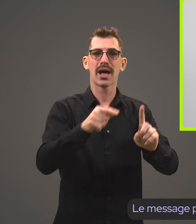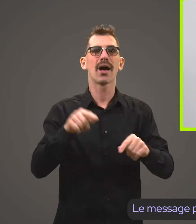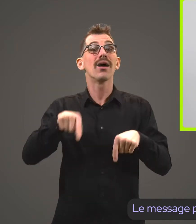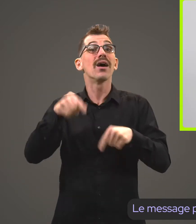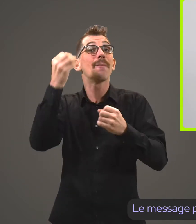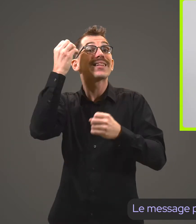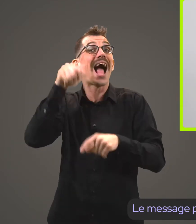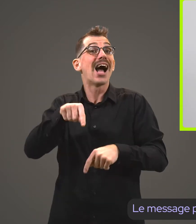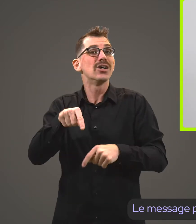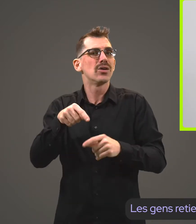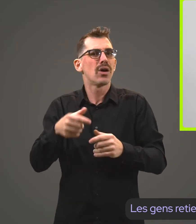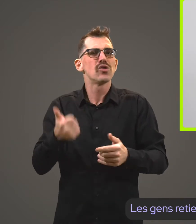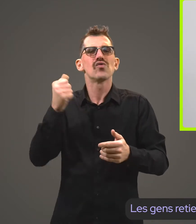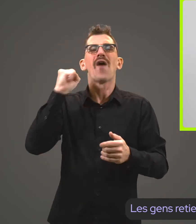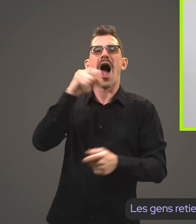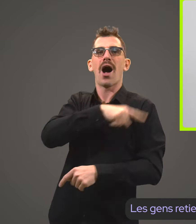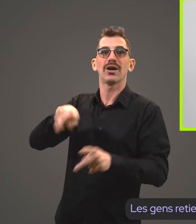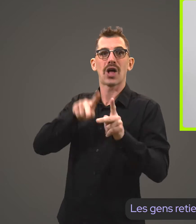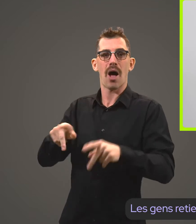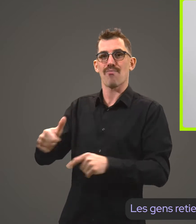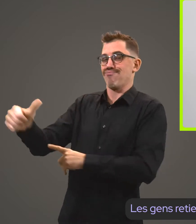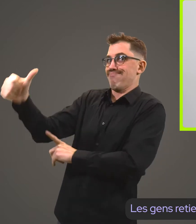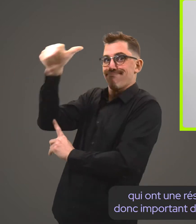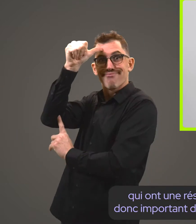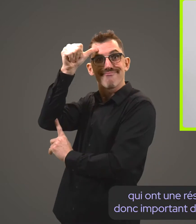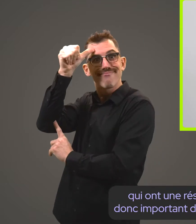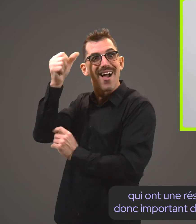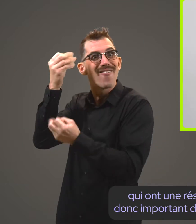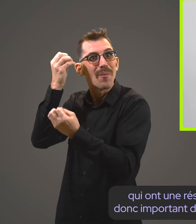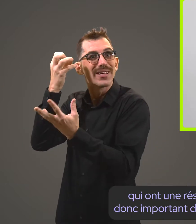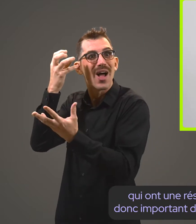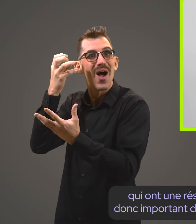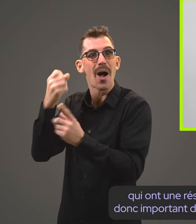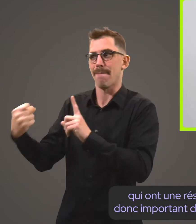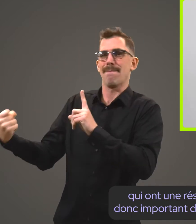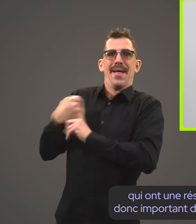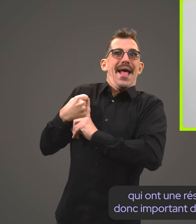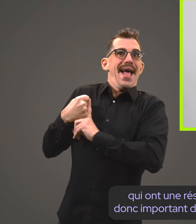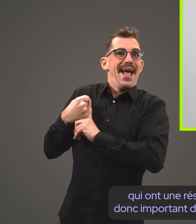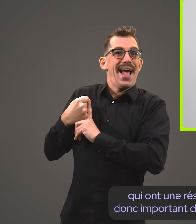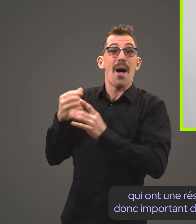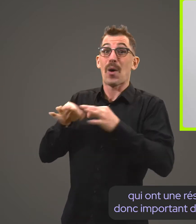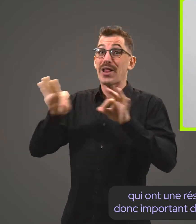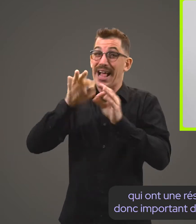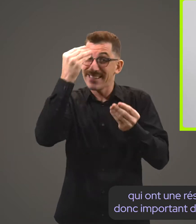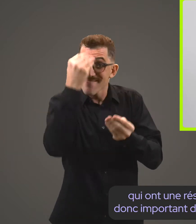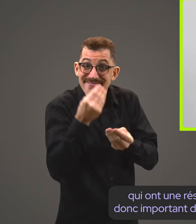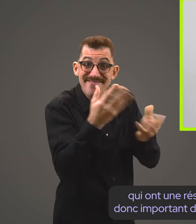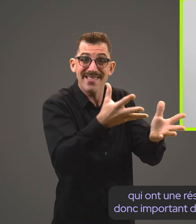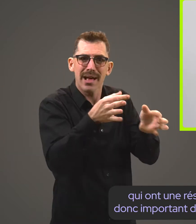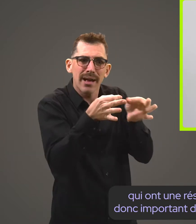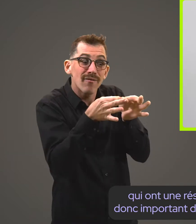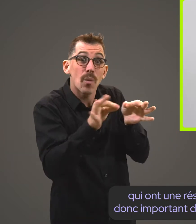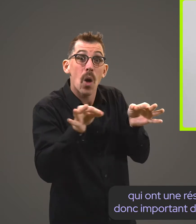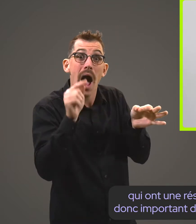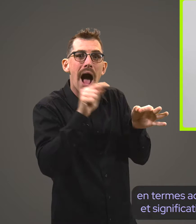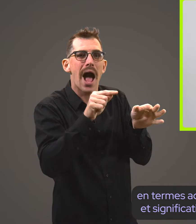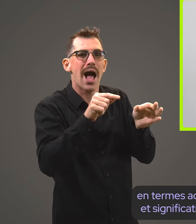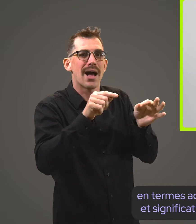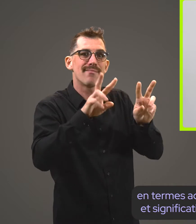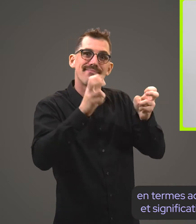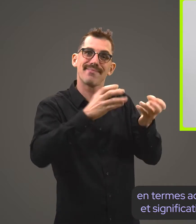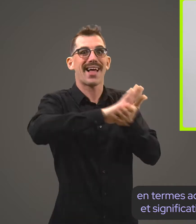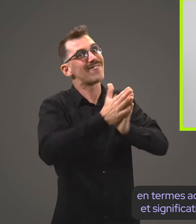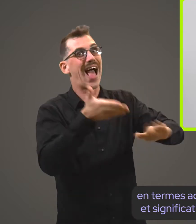for your audience? People will retain information that resonates with them. So, it is important to frame your message